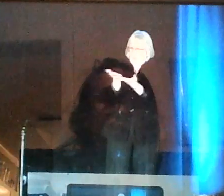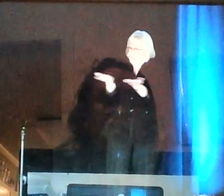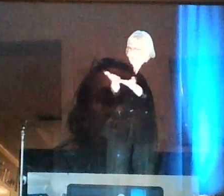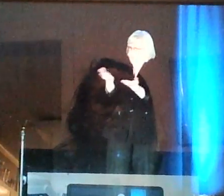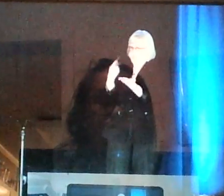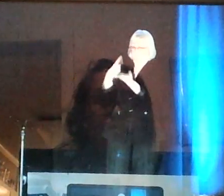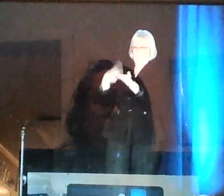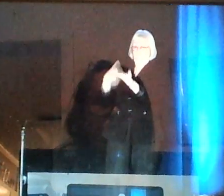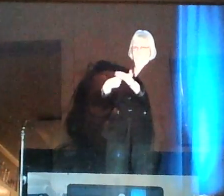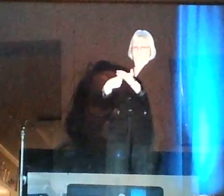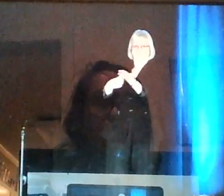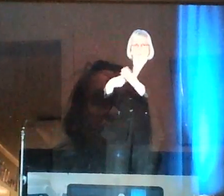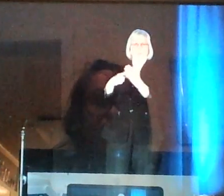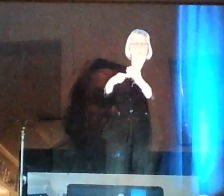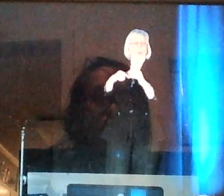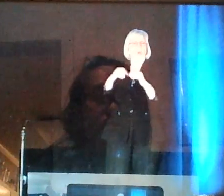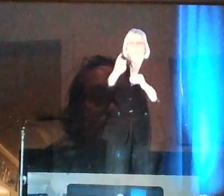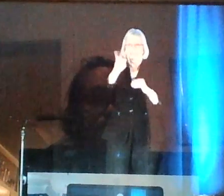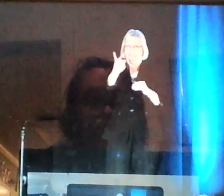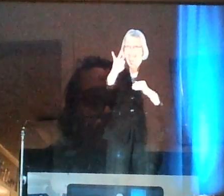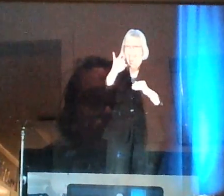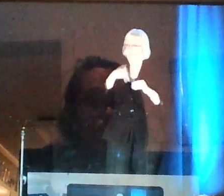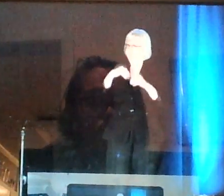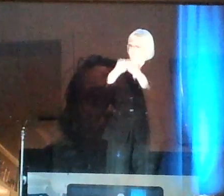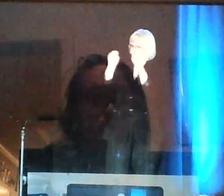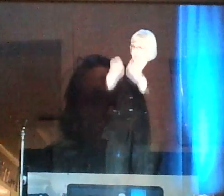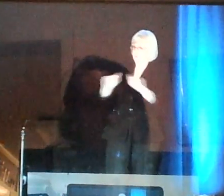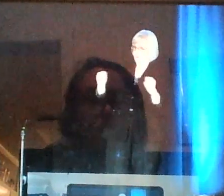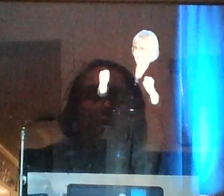What do you do with that thinking process? You discuss it.